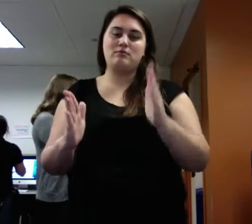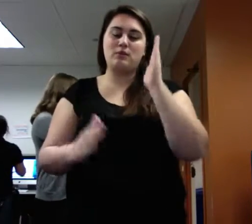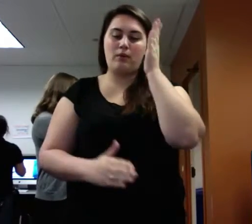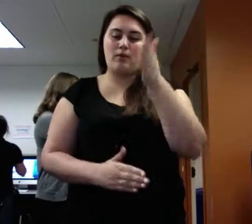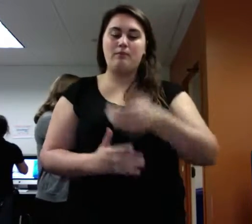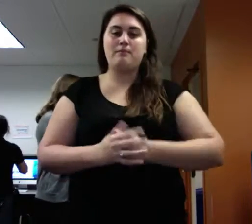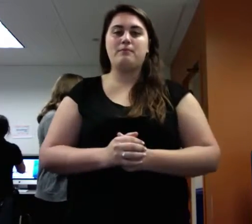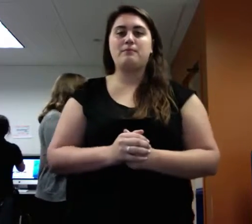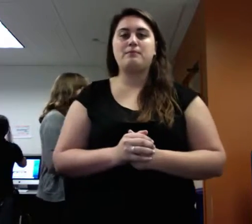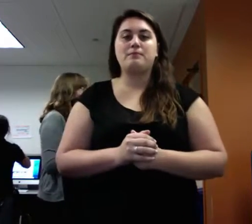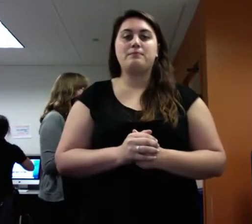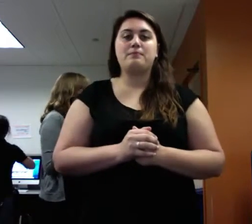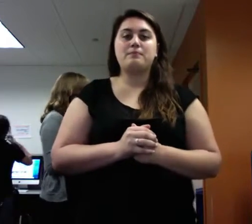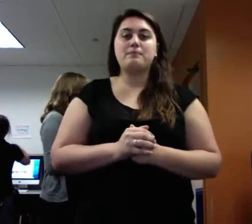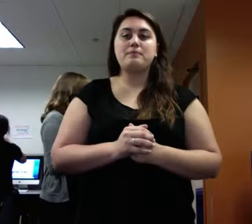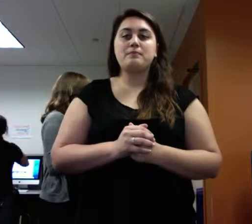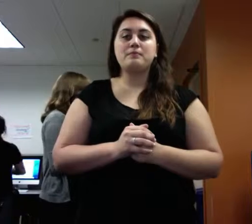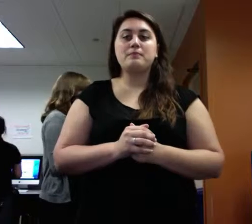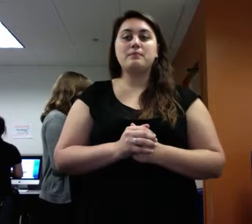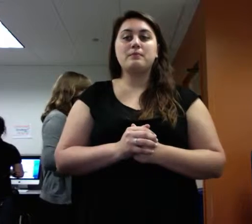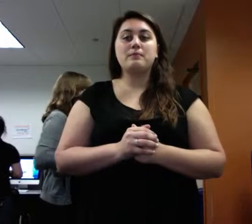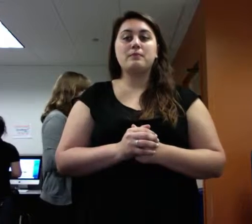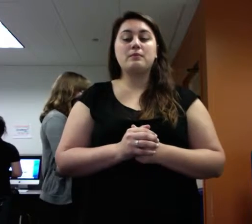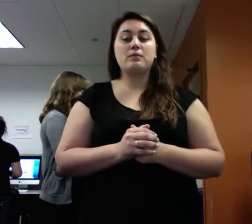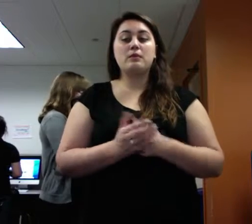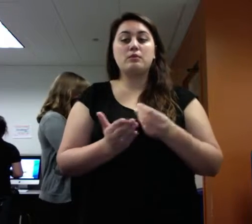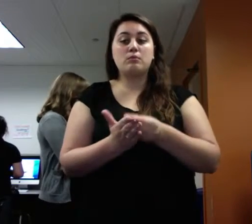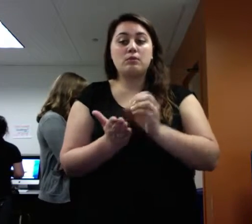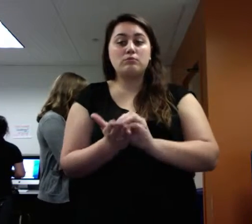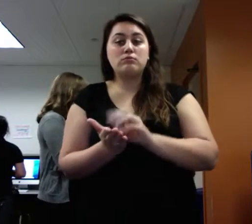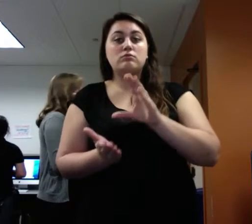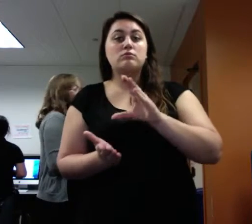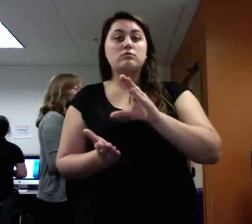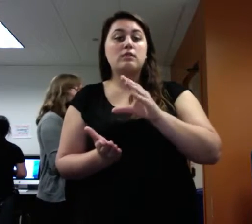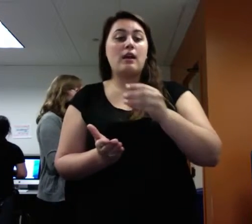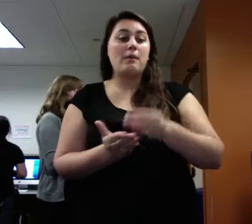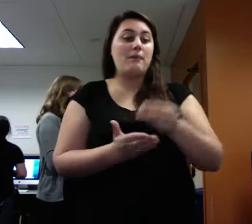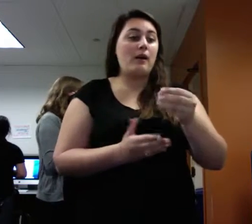Aside from rising incomes, rising automobile ownership, and the